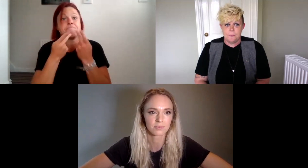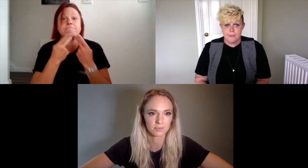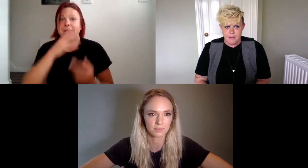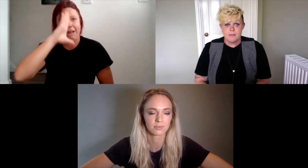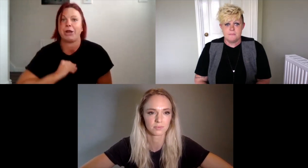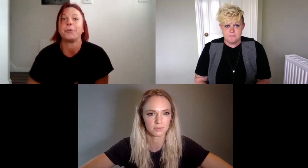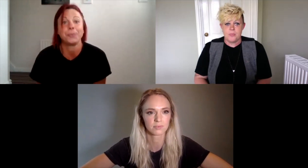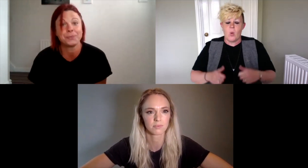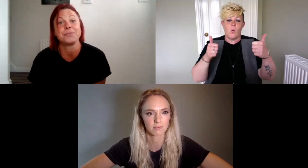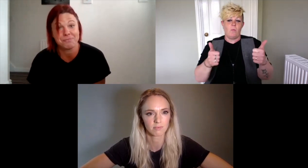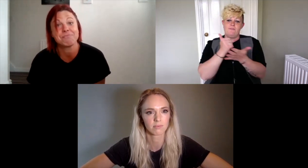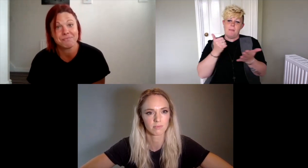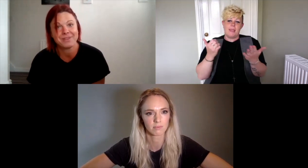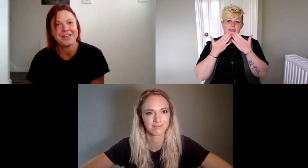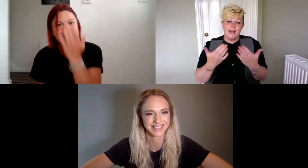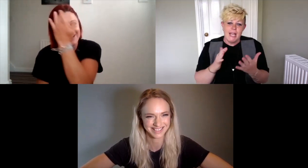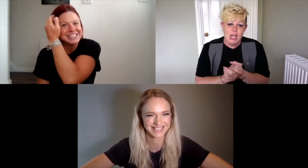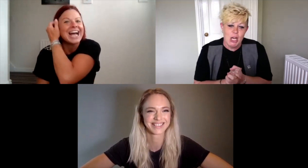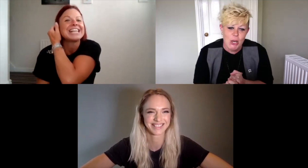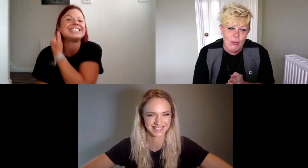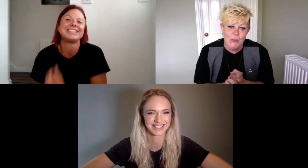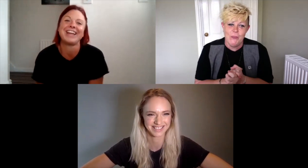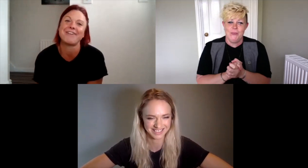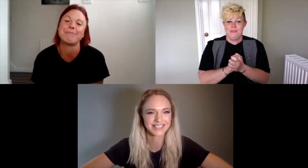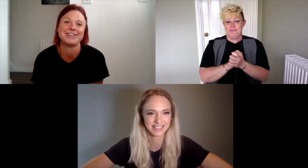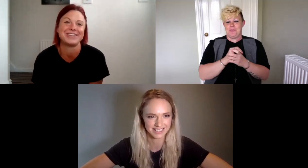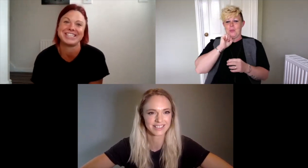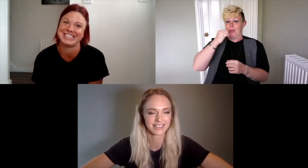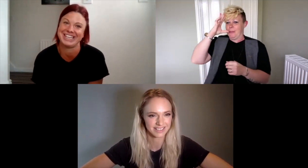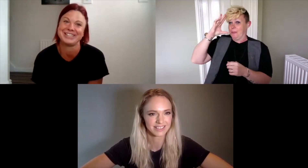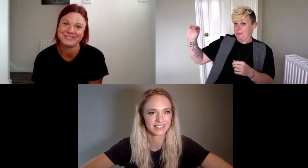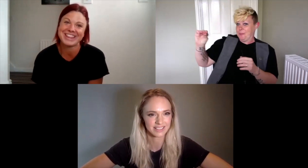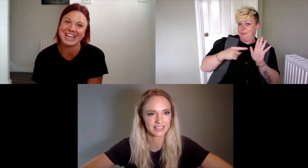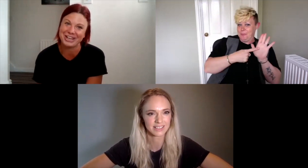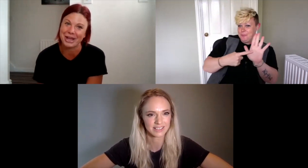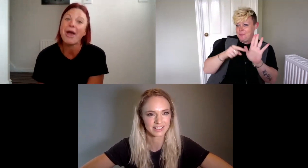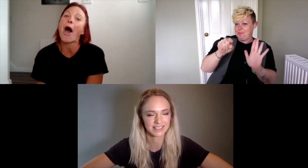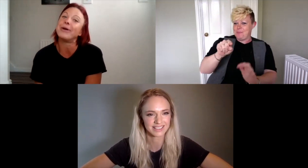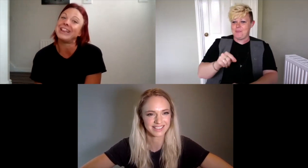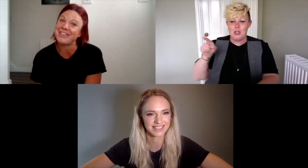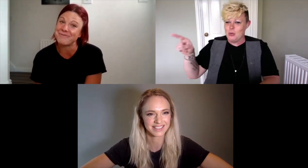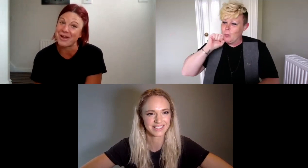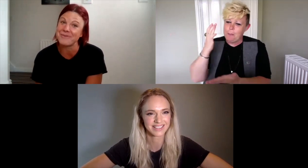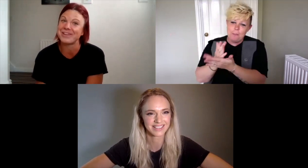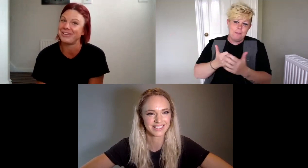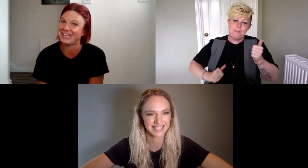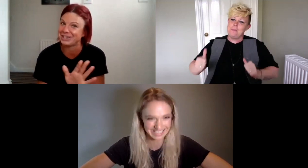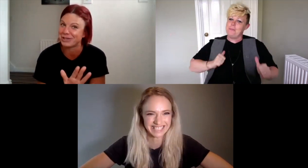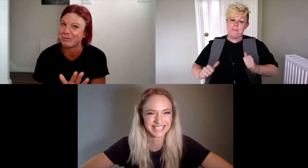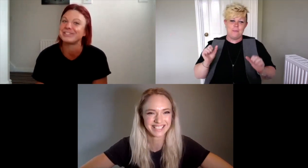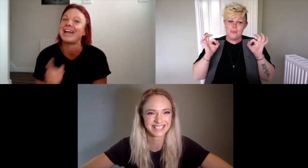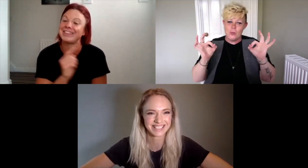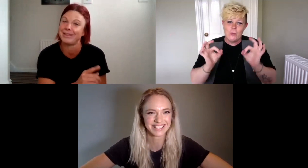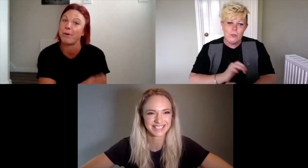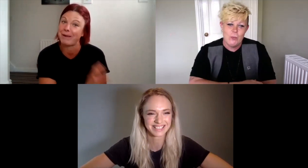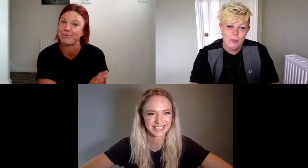Fantastic. Yeah, fabulous, fantastic. Thank you. I will let them know that this is your